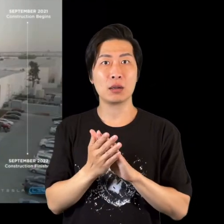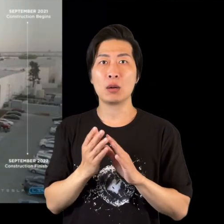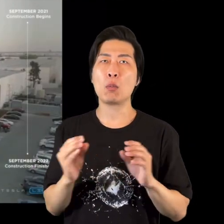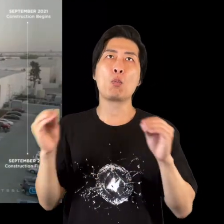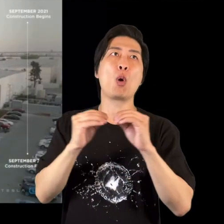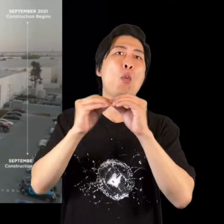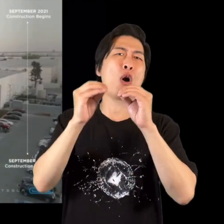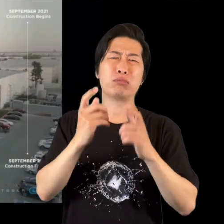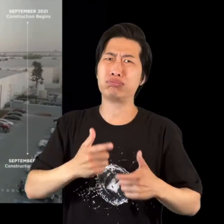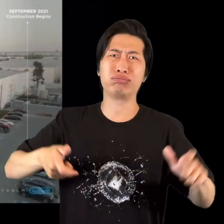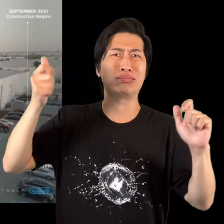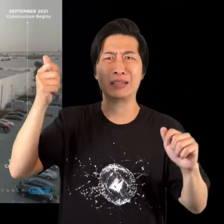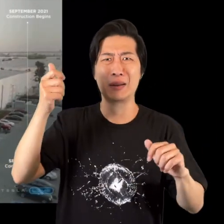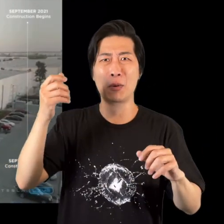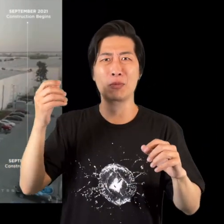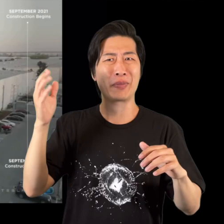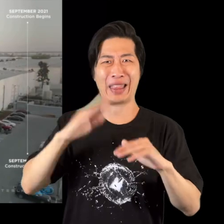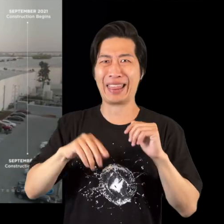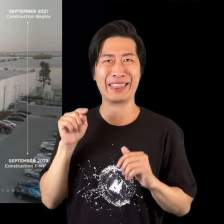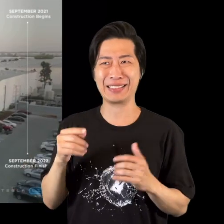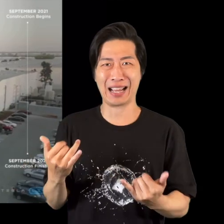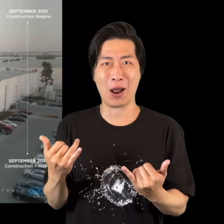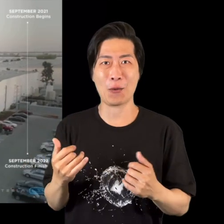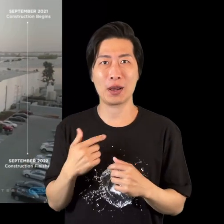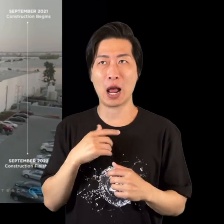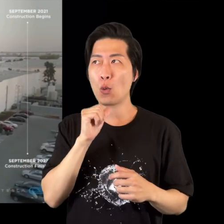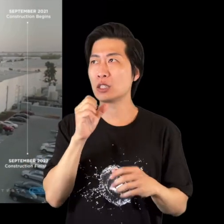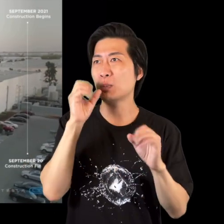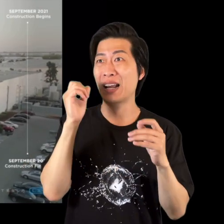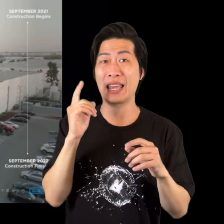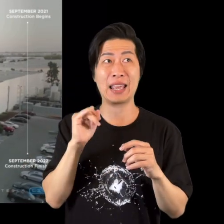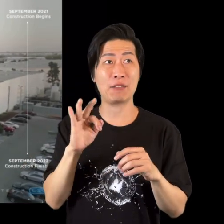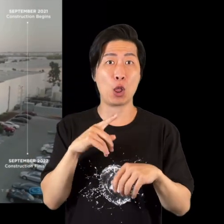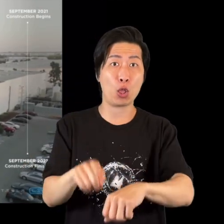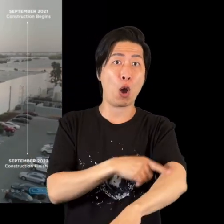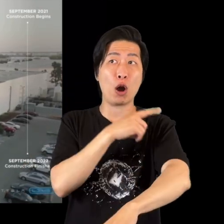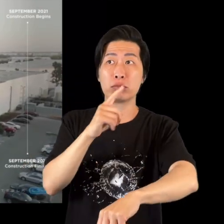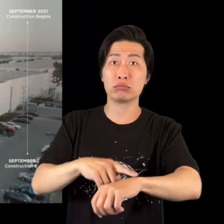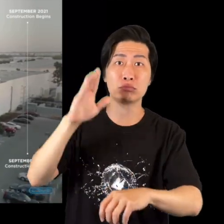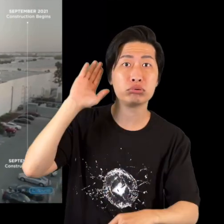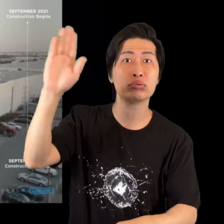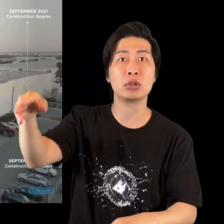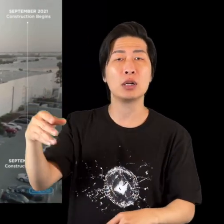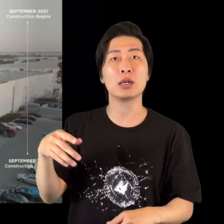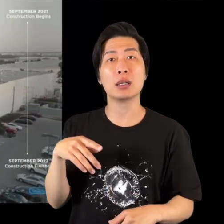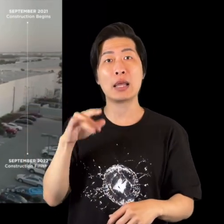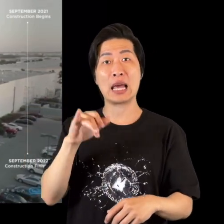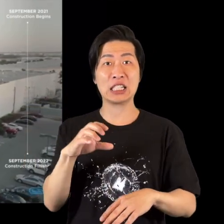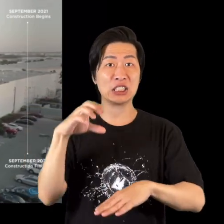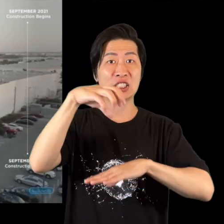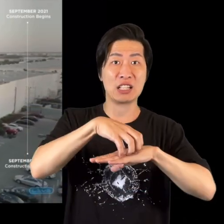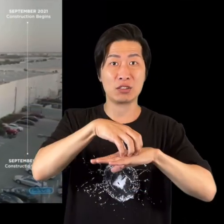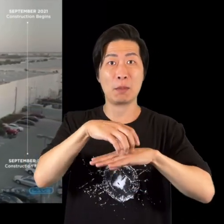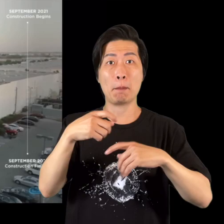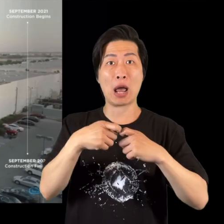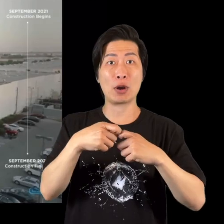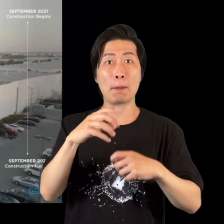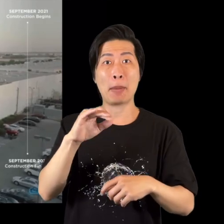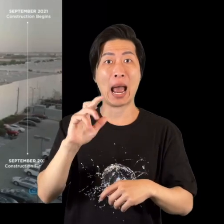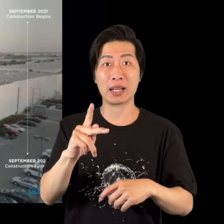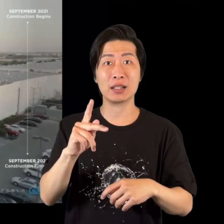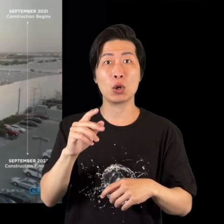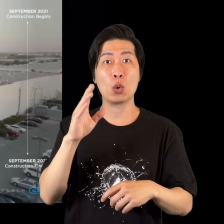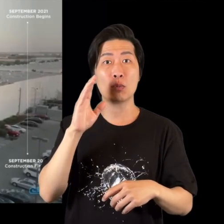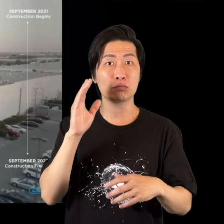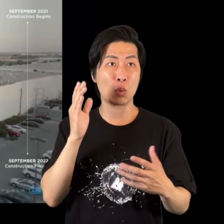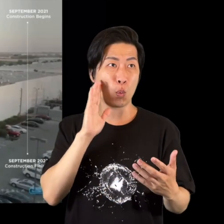be much greater than this. I mean, I would say I wouldn't be surprised if long term the stationary battery